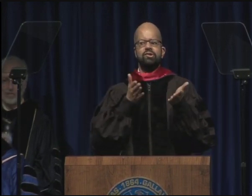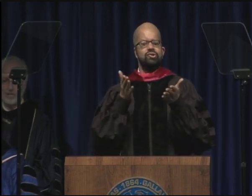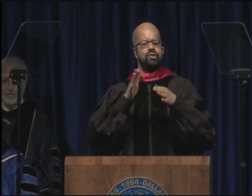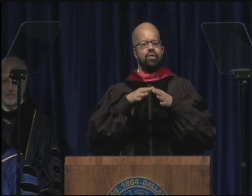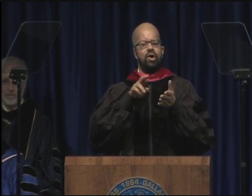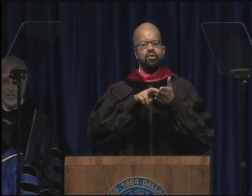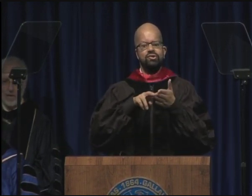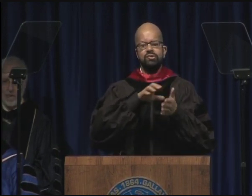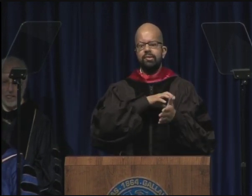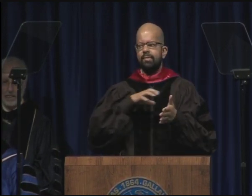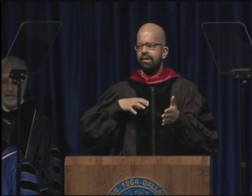researcher.